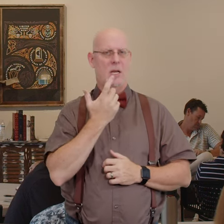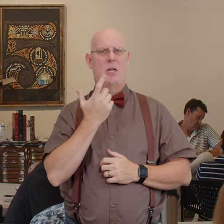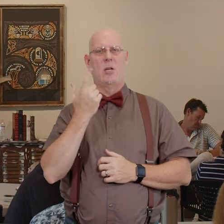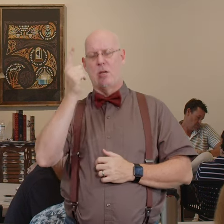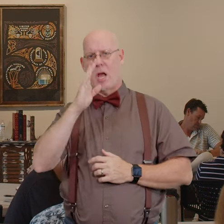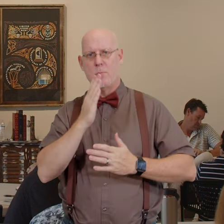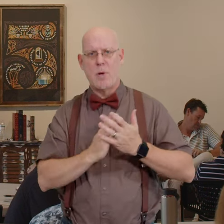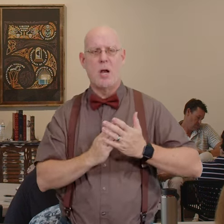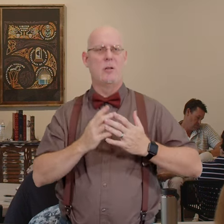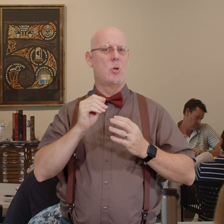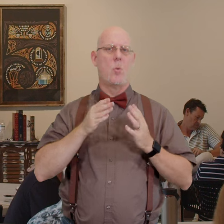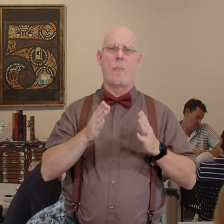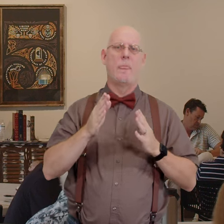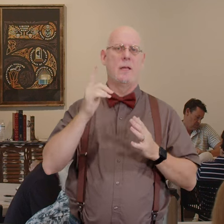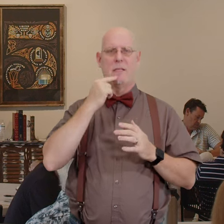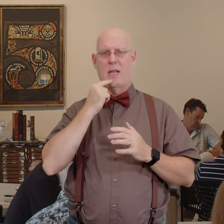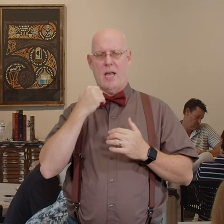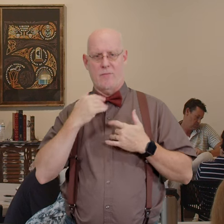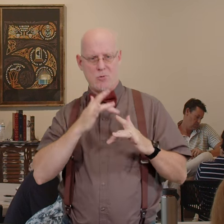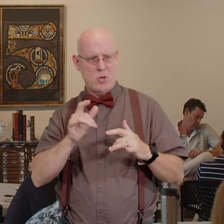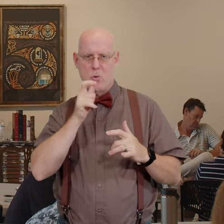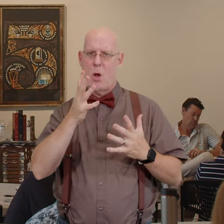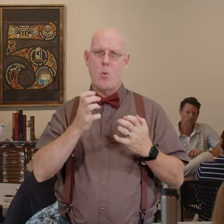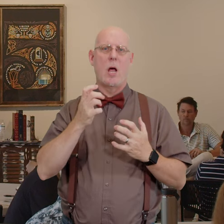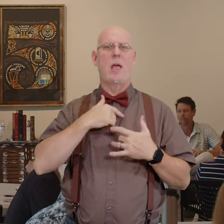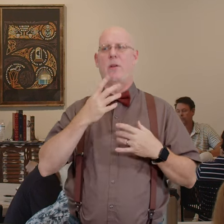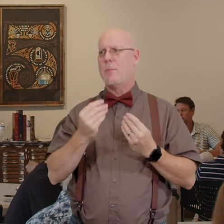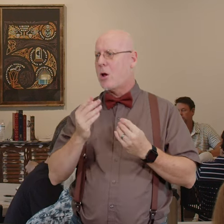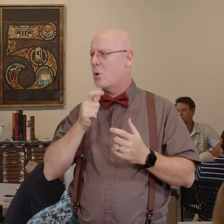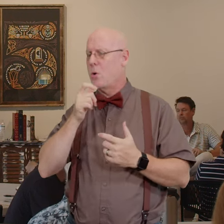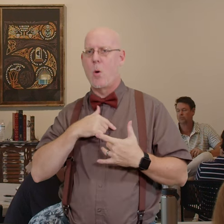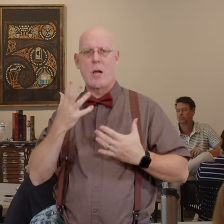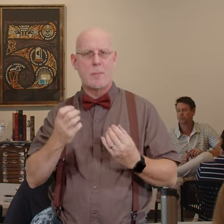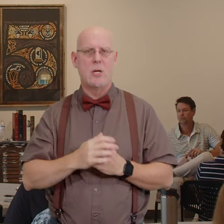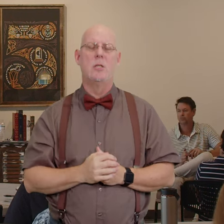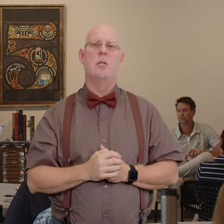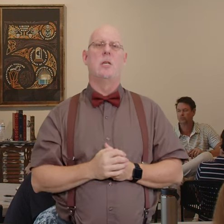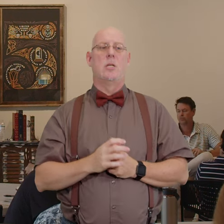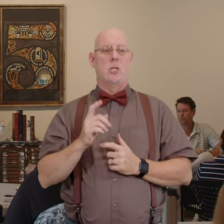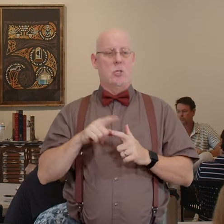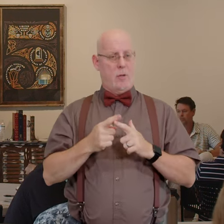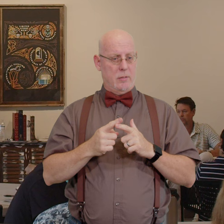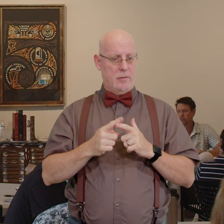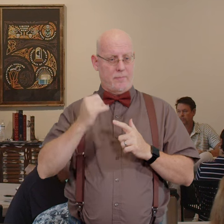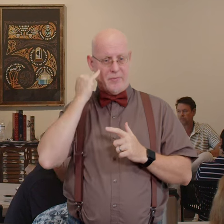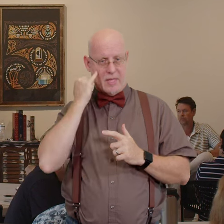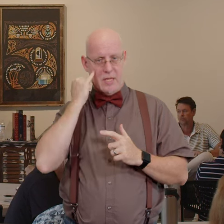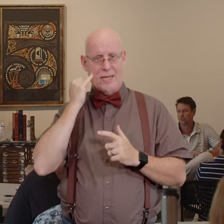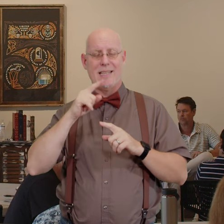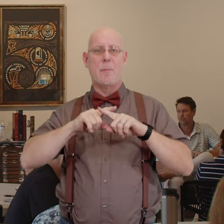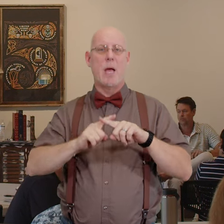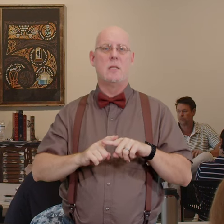there injustice on God's part? By no means. For he says to Moses, I will have mercy on whom I have mercy. I will have compassion on whom I have compassion. So then,